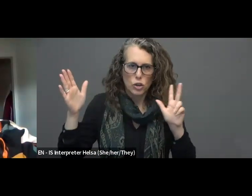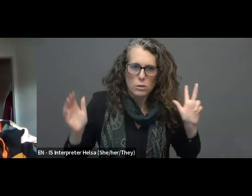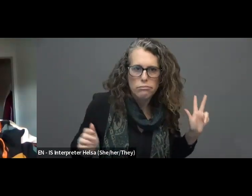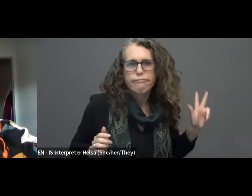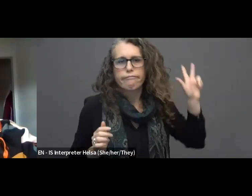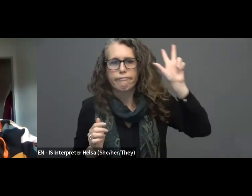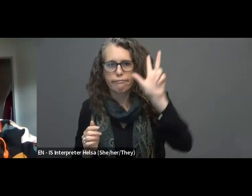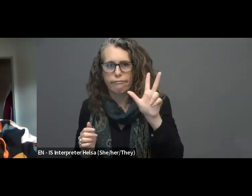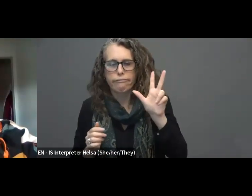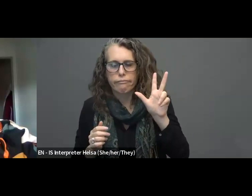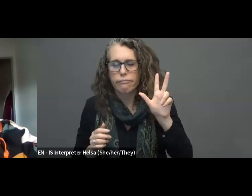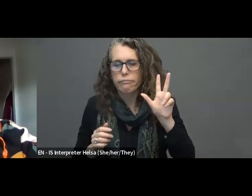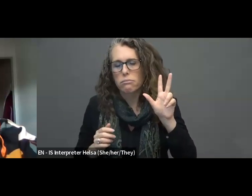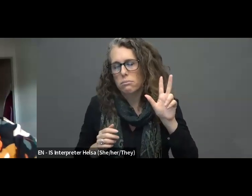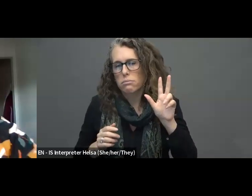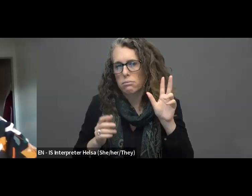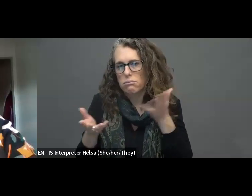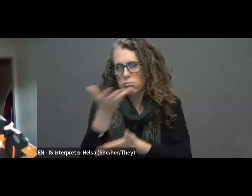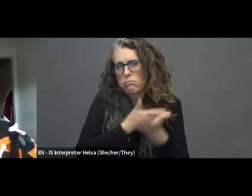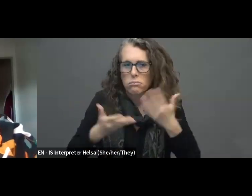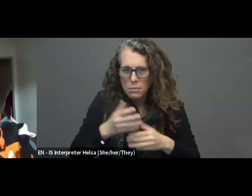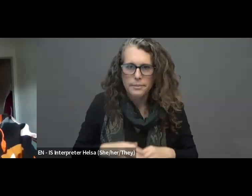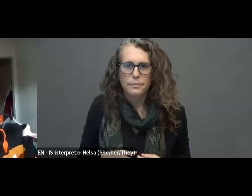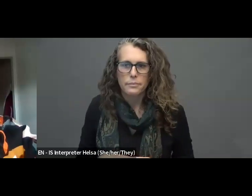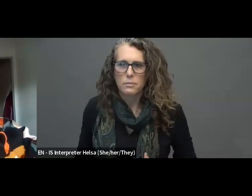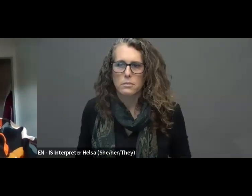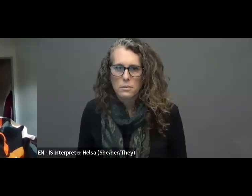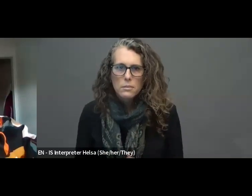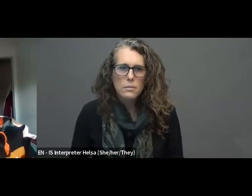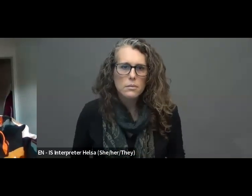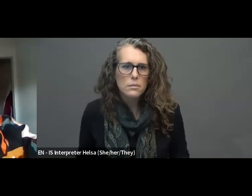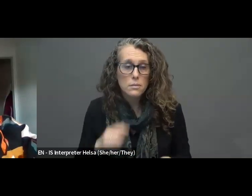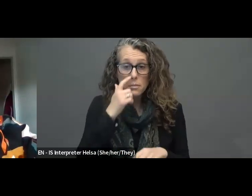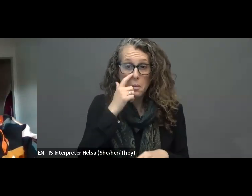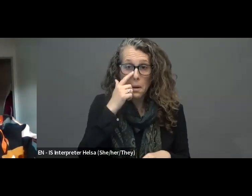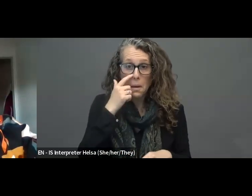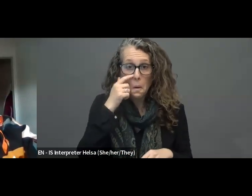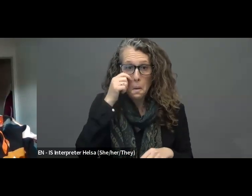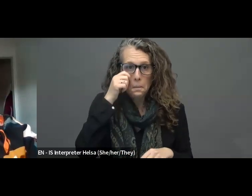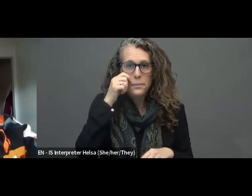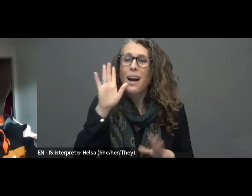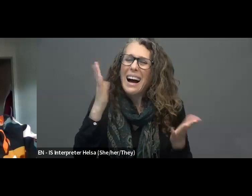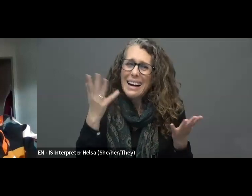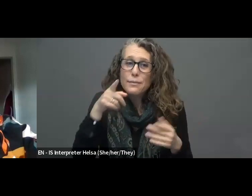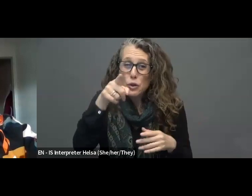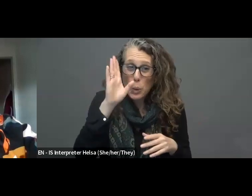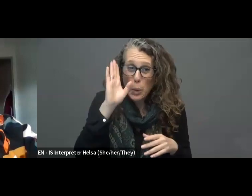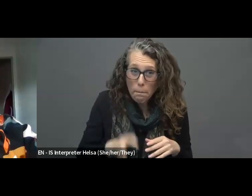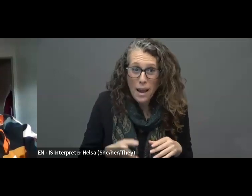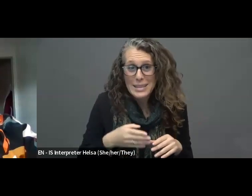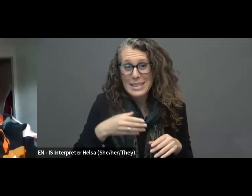presenters to talk. Also, please note, if you are on your way out and you will have to leave before the